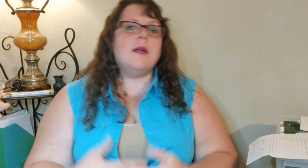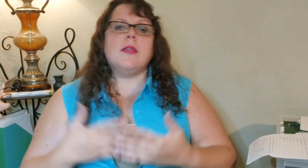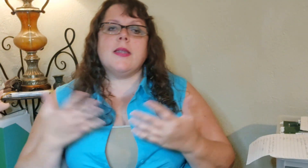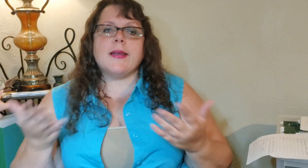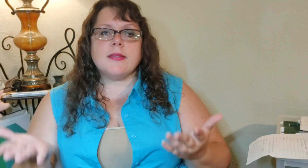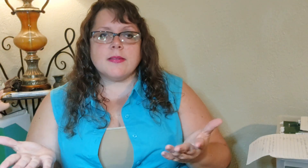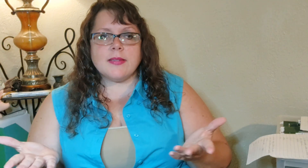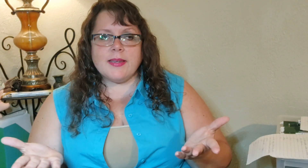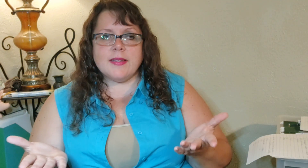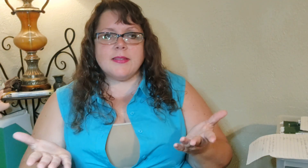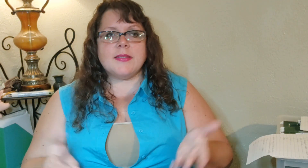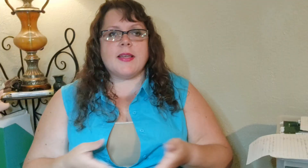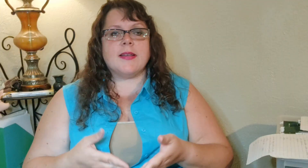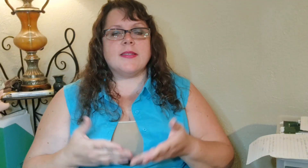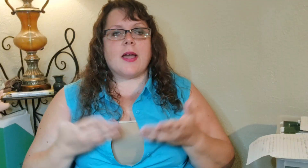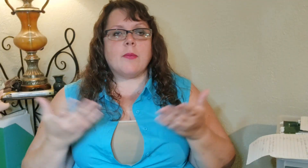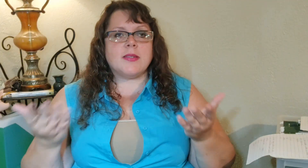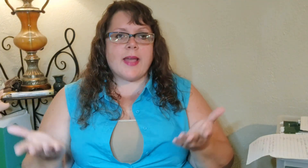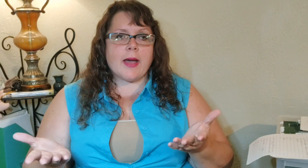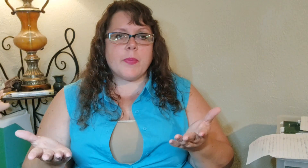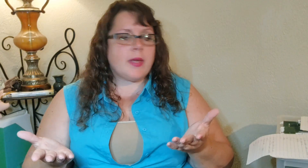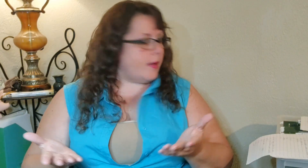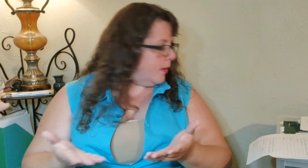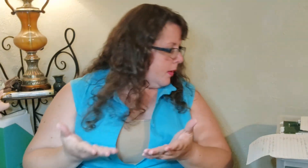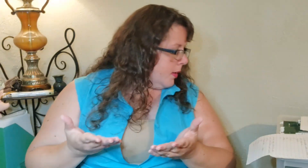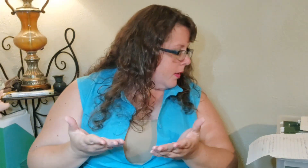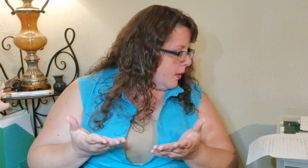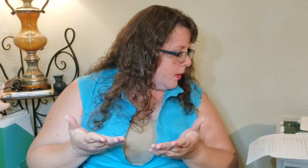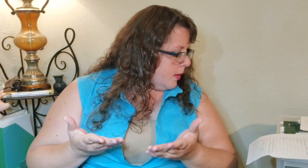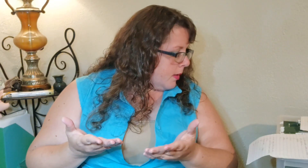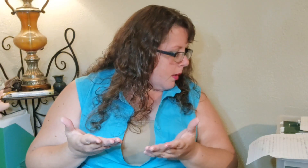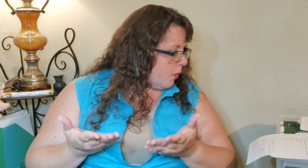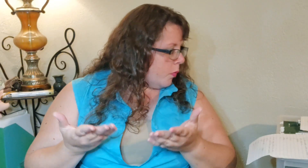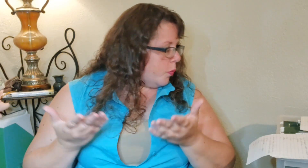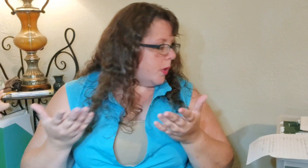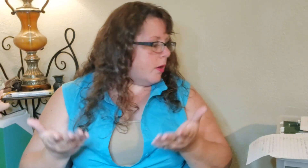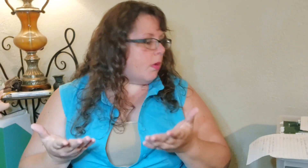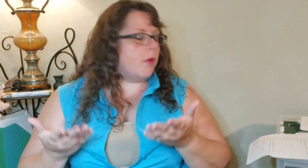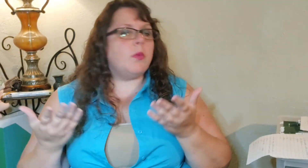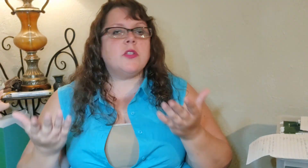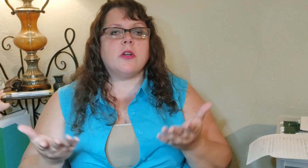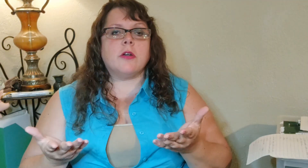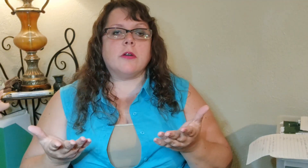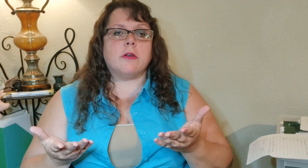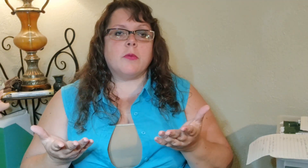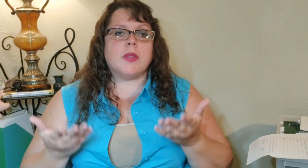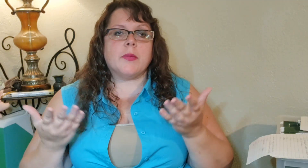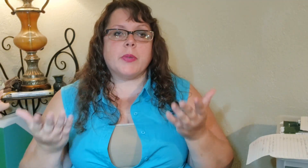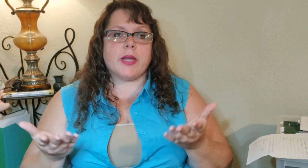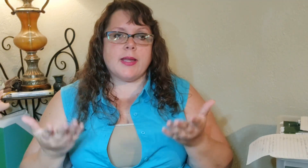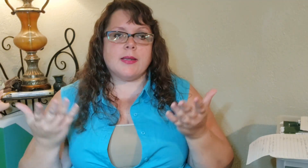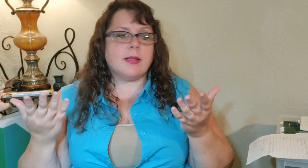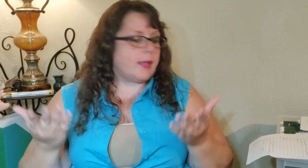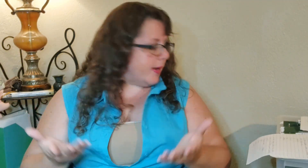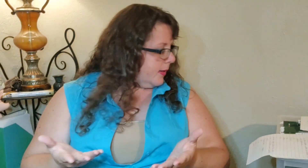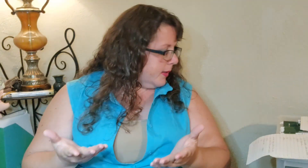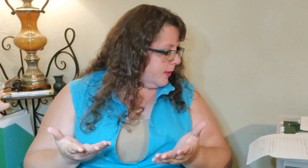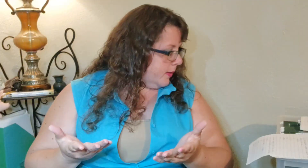The next sentence is, I was happy when no one was hurt when the plane landed.